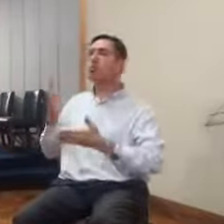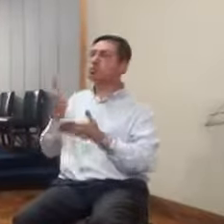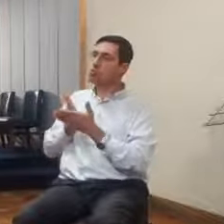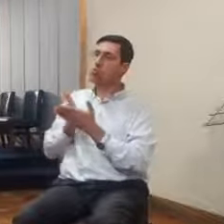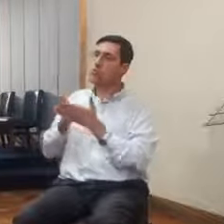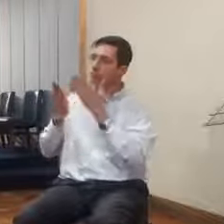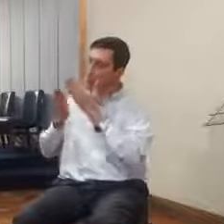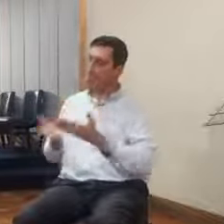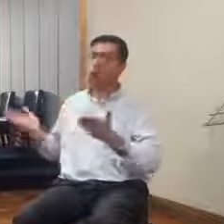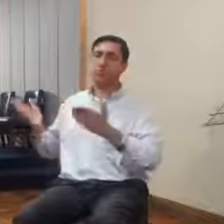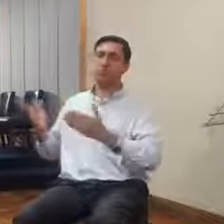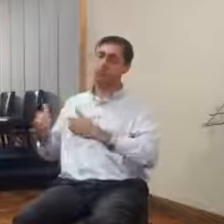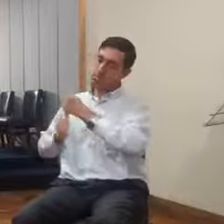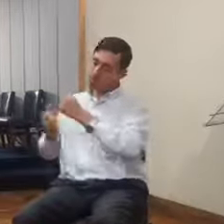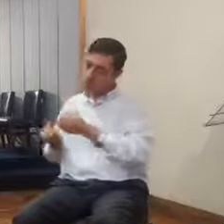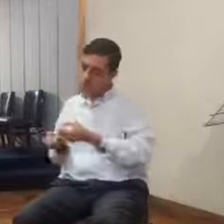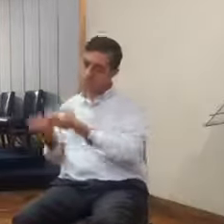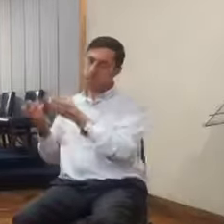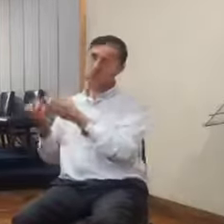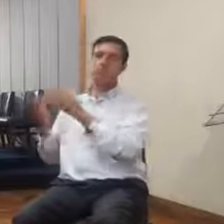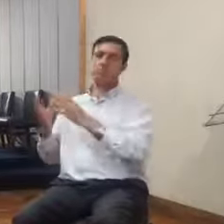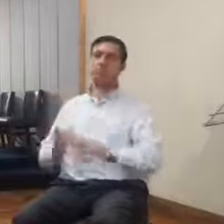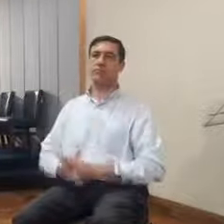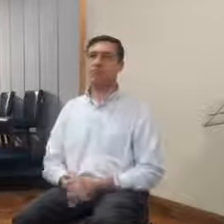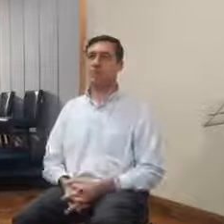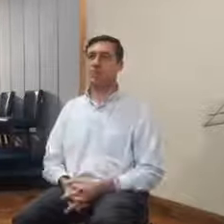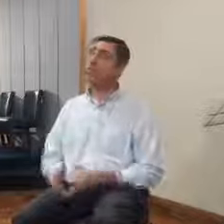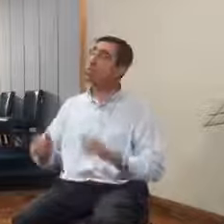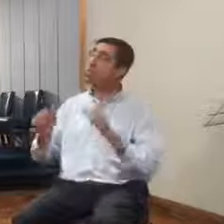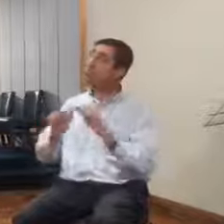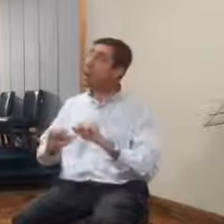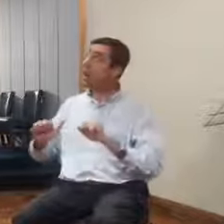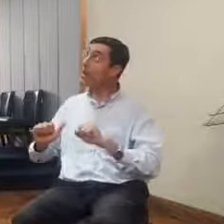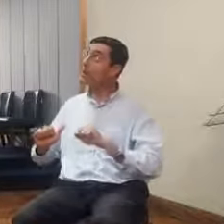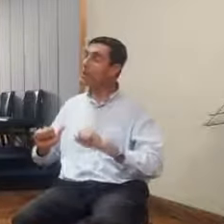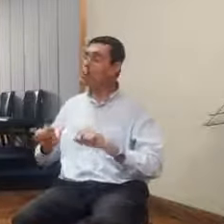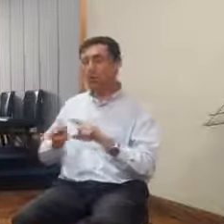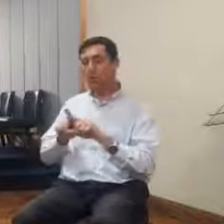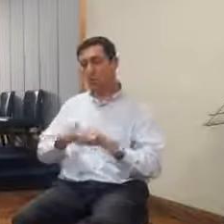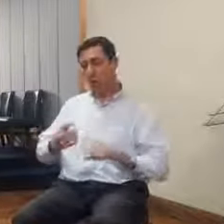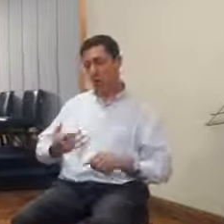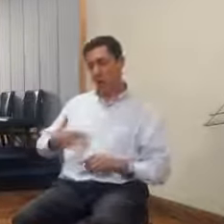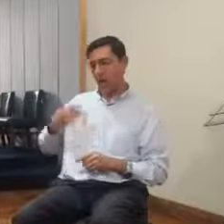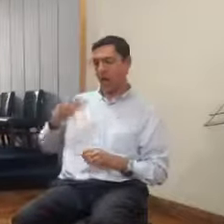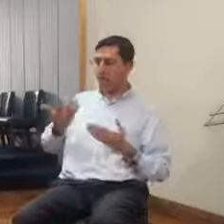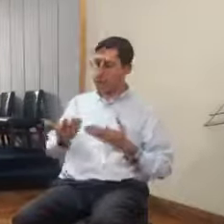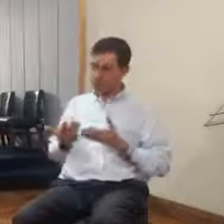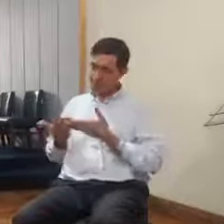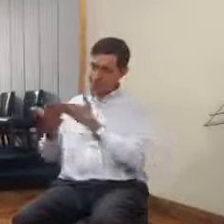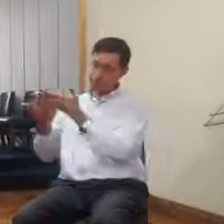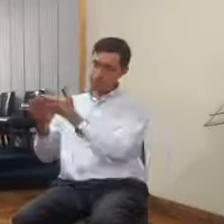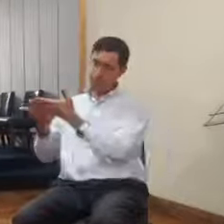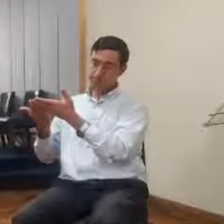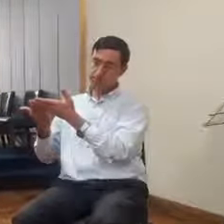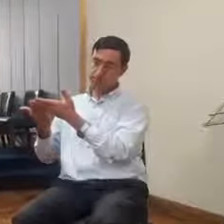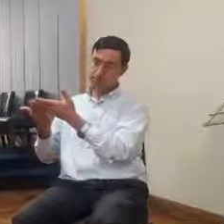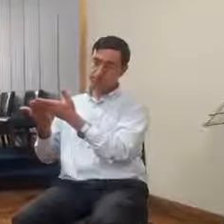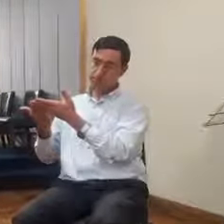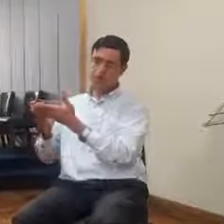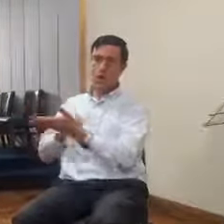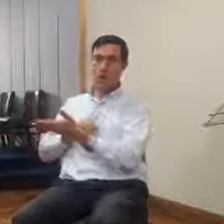We wait upon Him, we commit ourselves to Him as our help and our shield. And the shield here is the little buckler shield that we